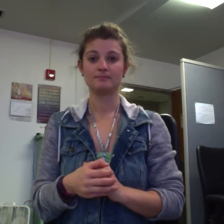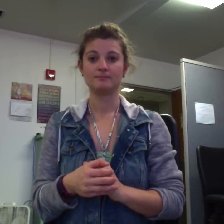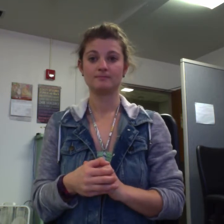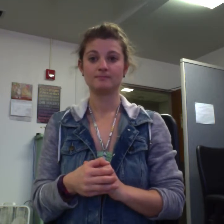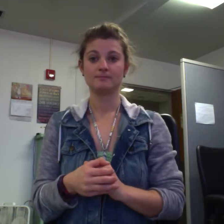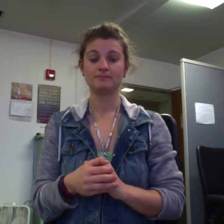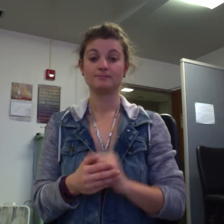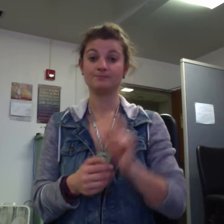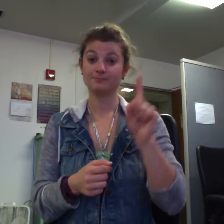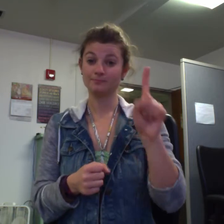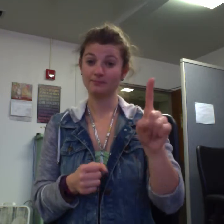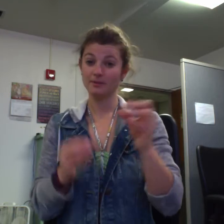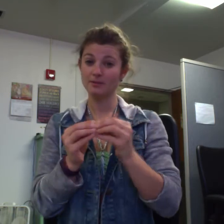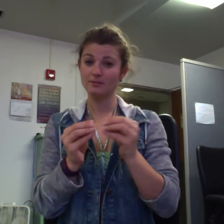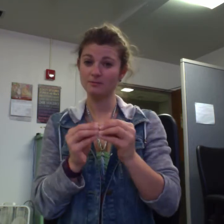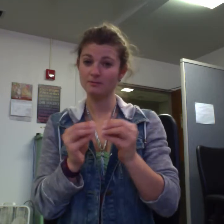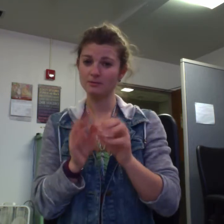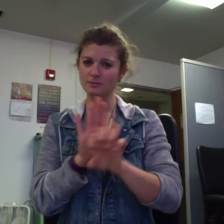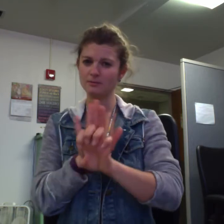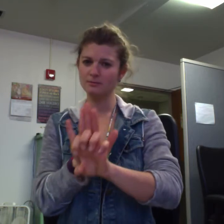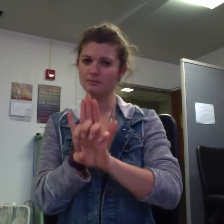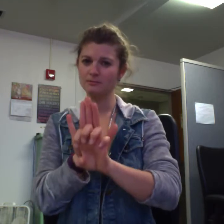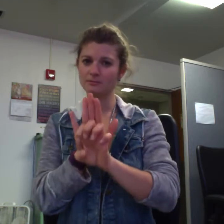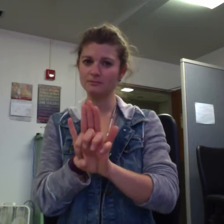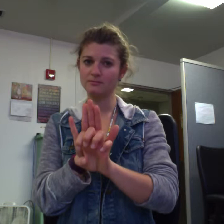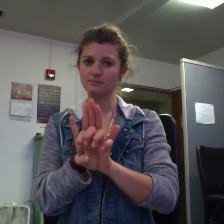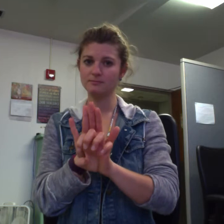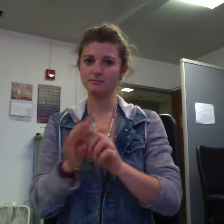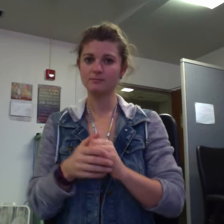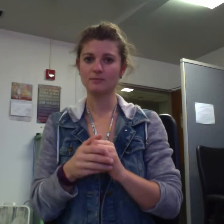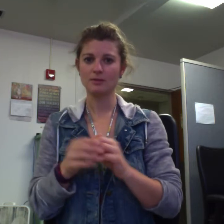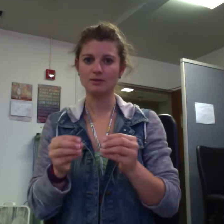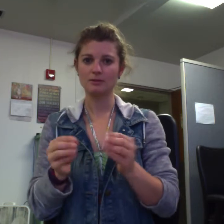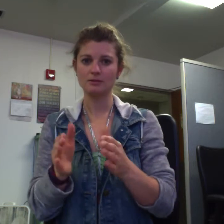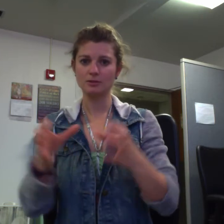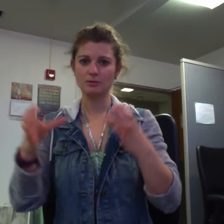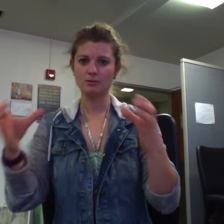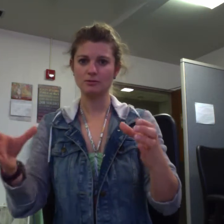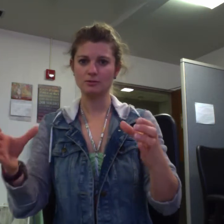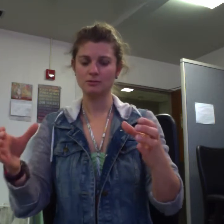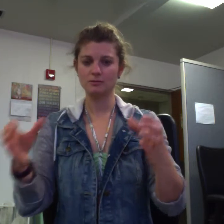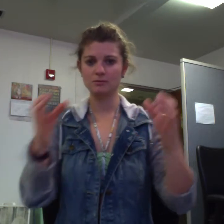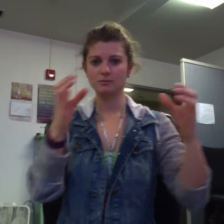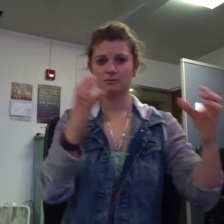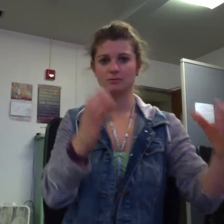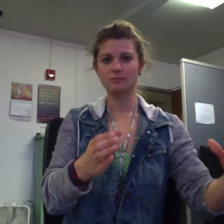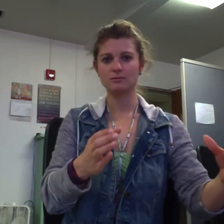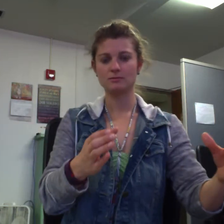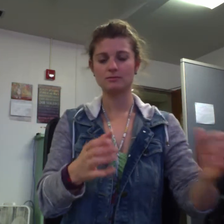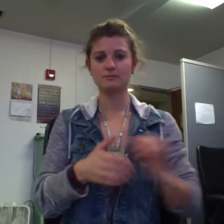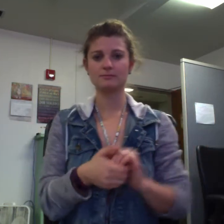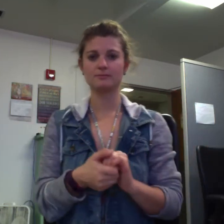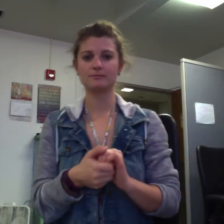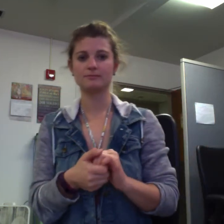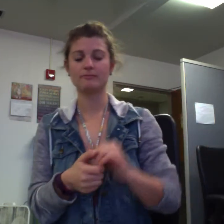There's one more way we're going to look at today of how we could separate our chunks, and they are prepositions.